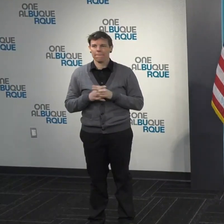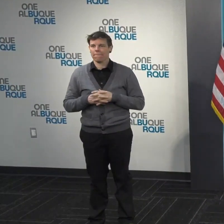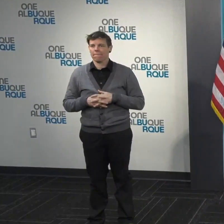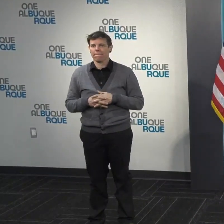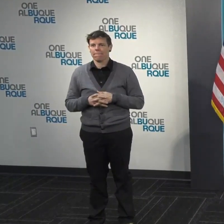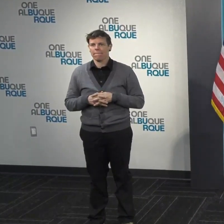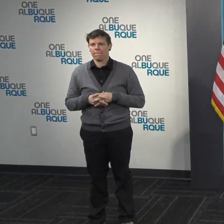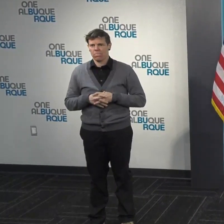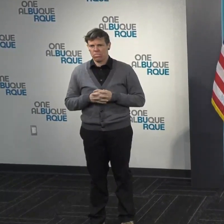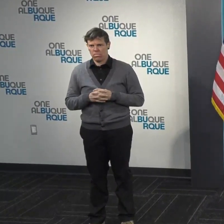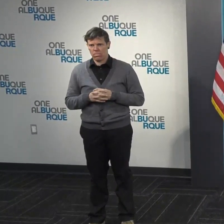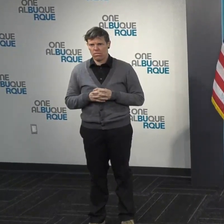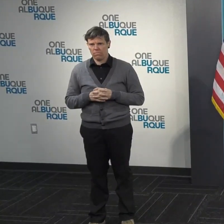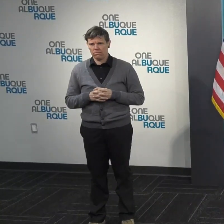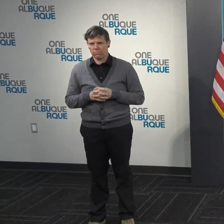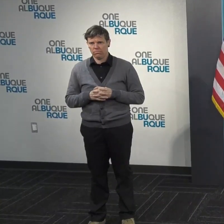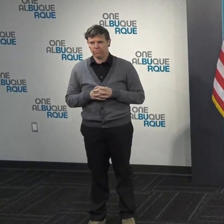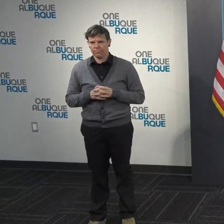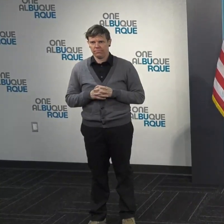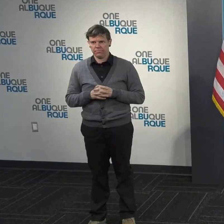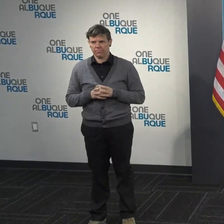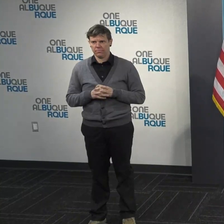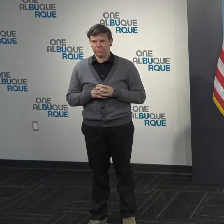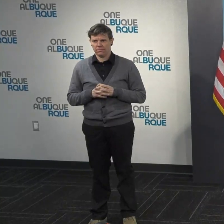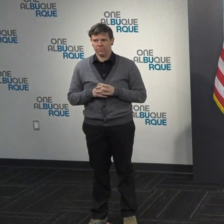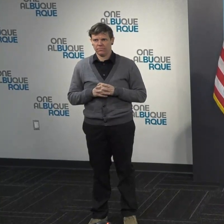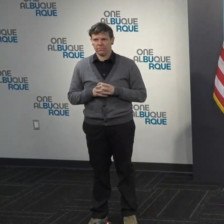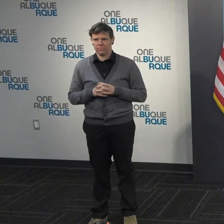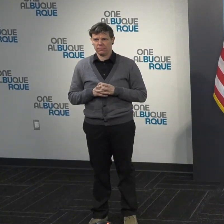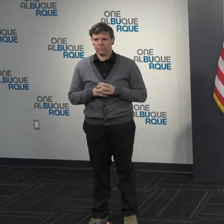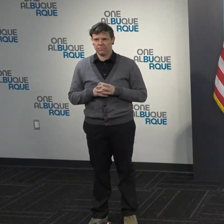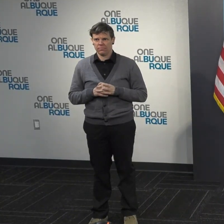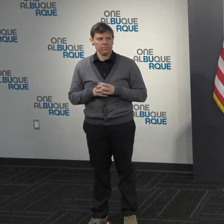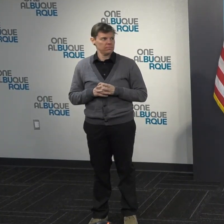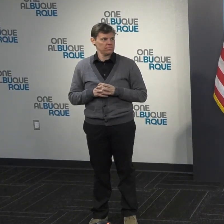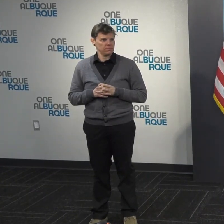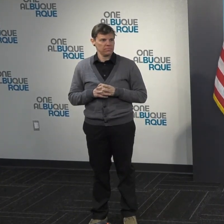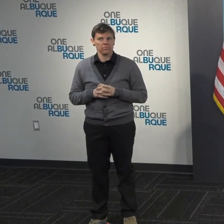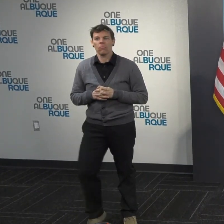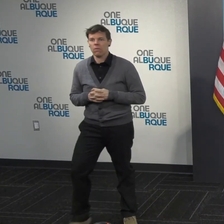there, just to stay distanced.